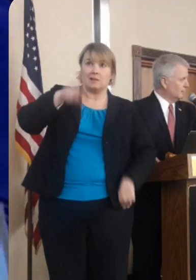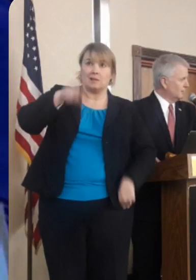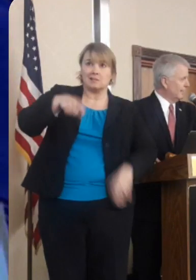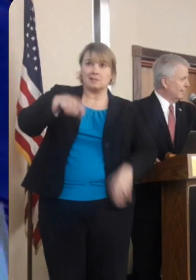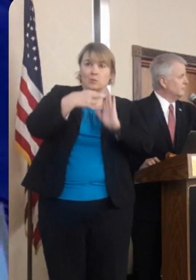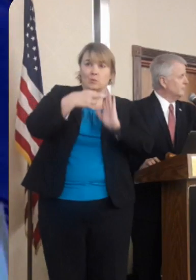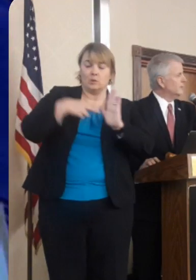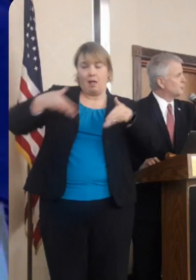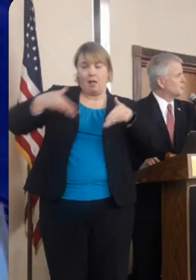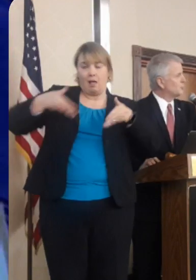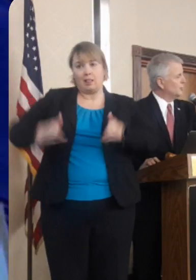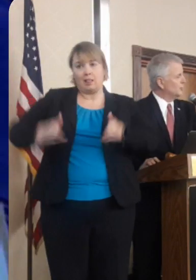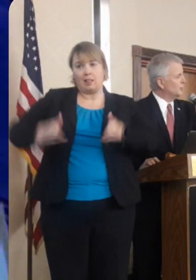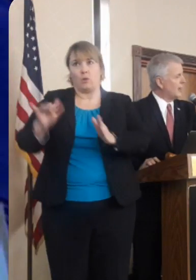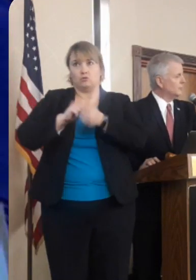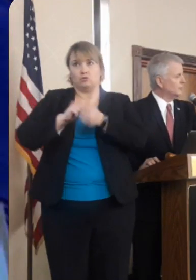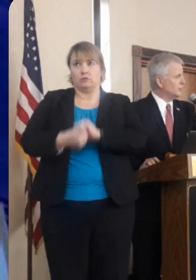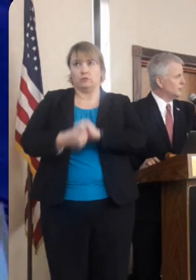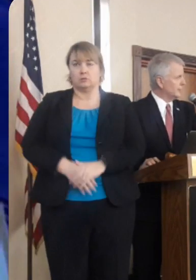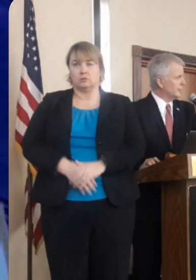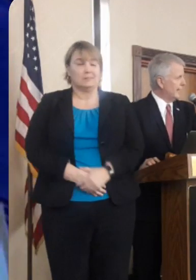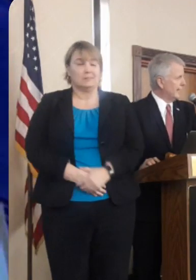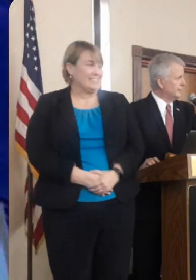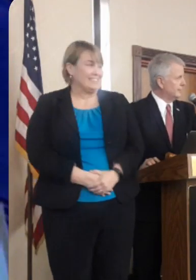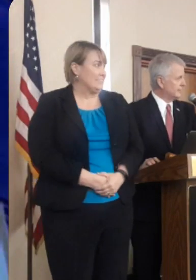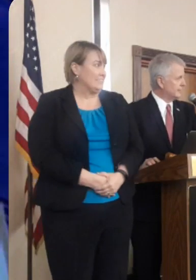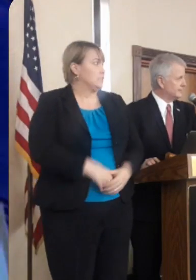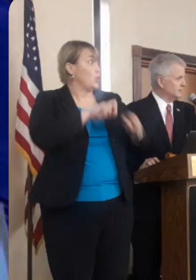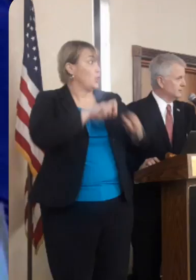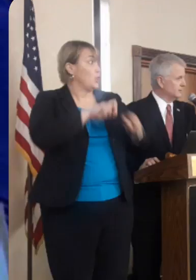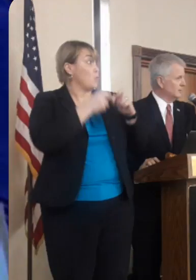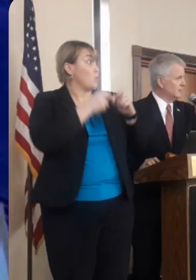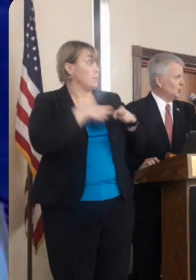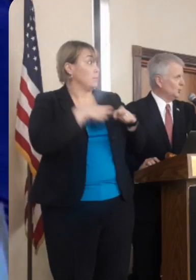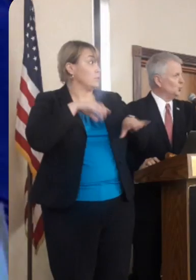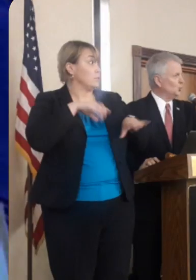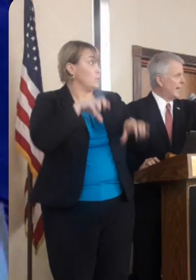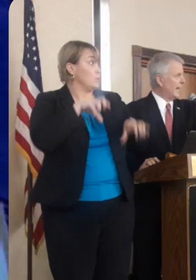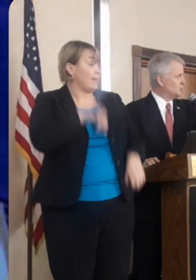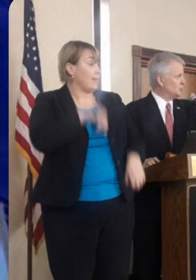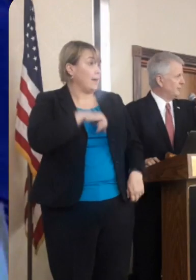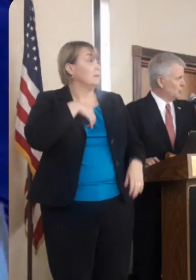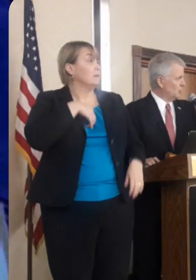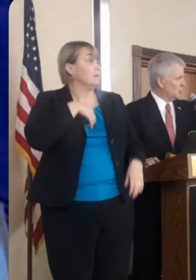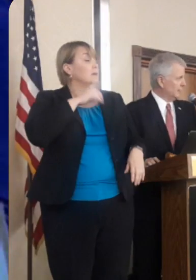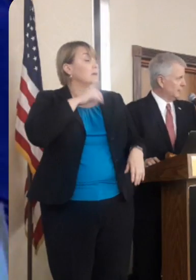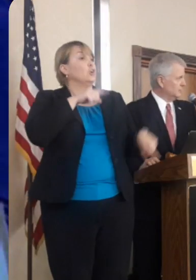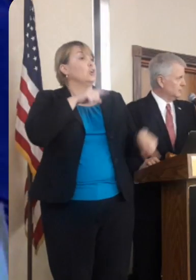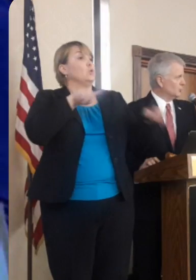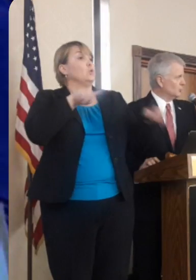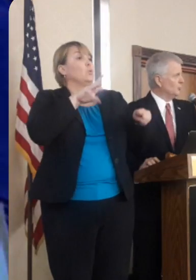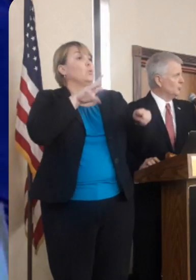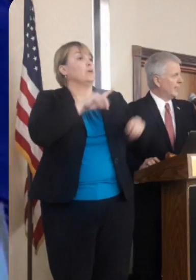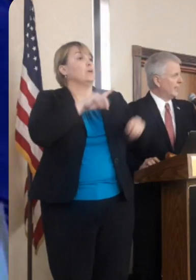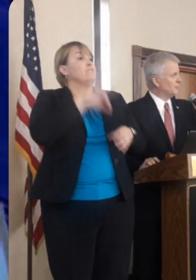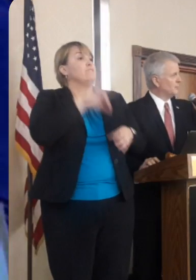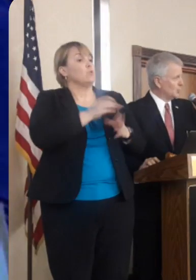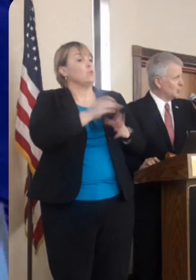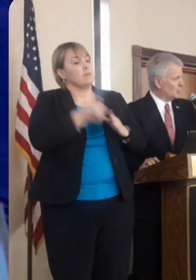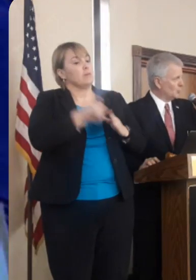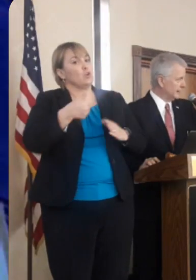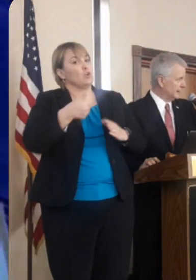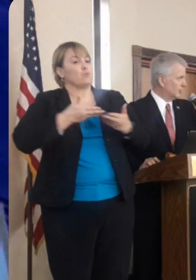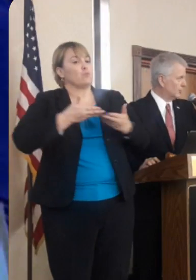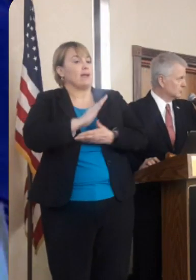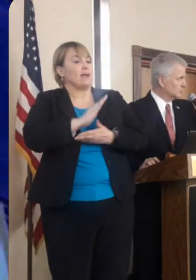Yeah, the problem with doing that in this case is you guys would be voting to remove rights from those who aren't